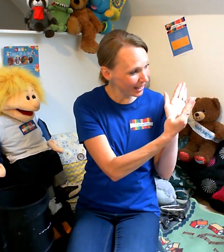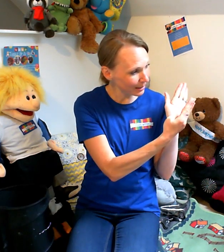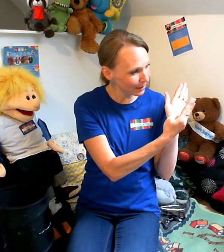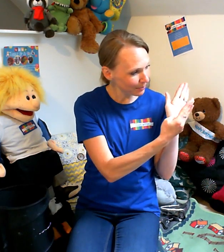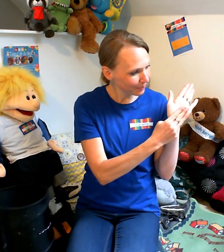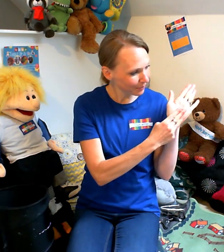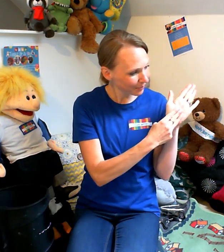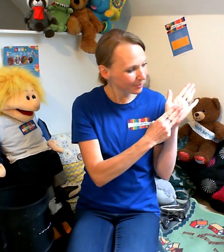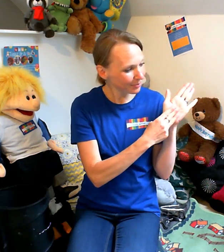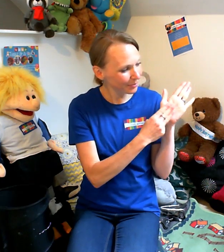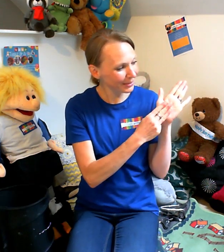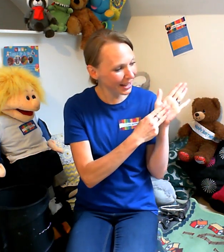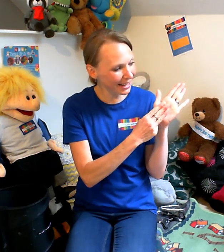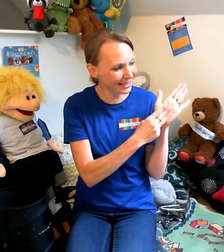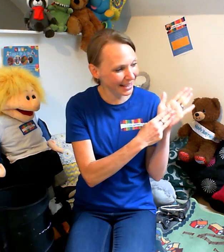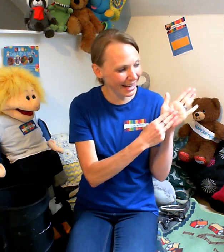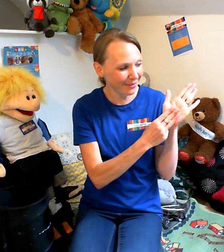3 fingers. That's it.